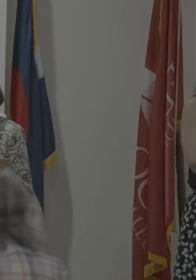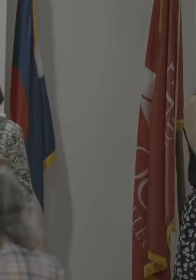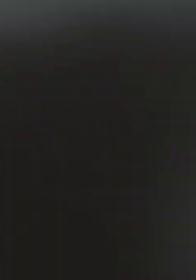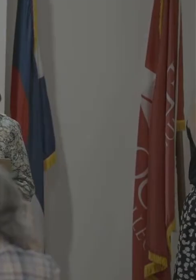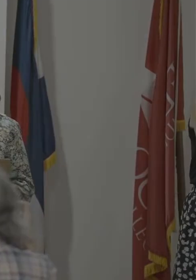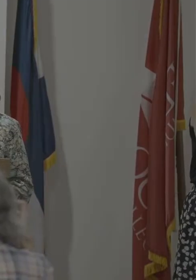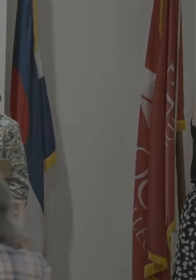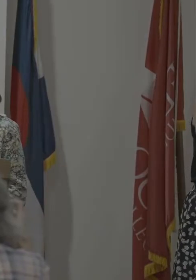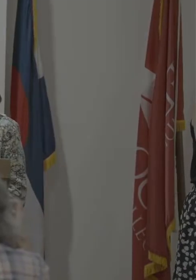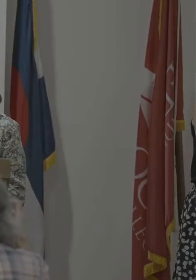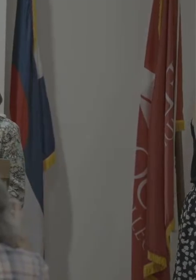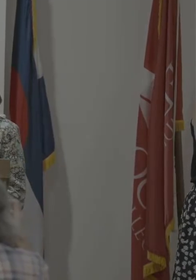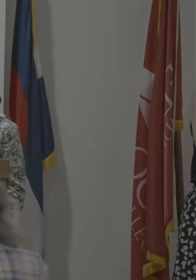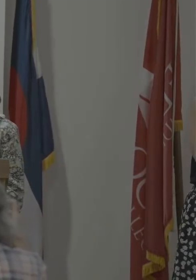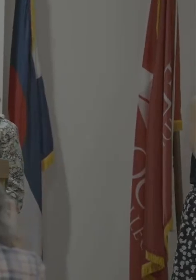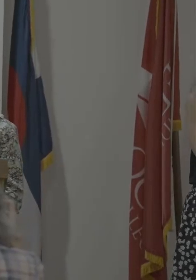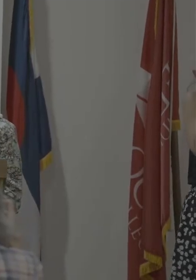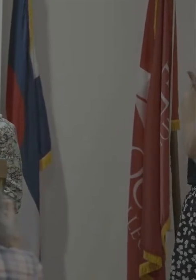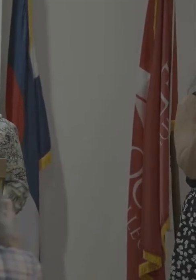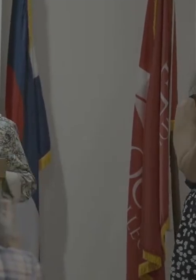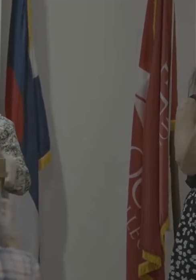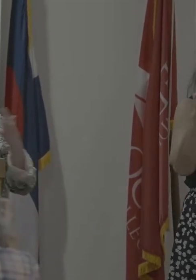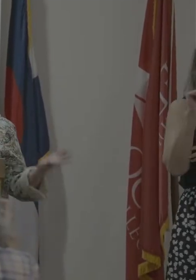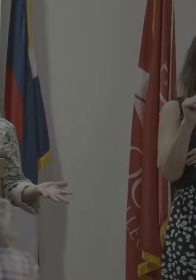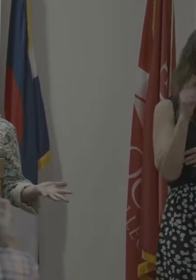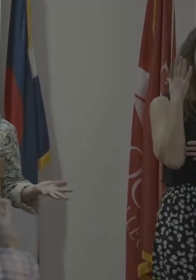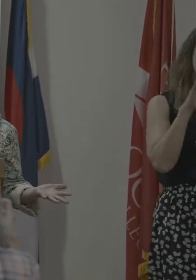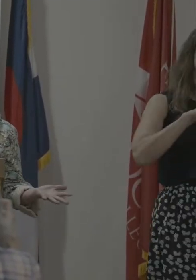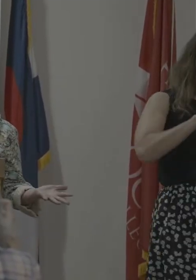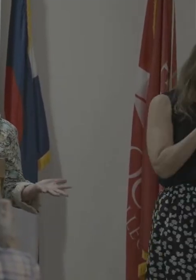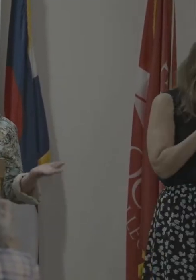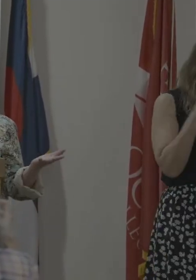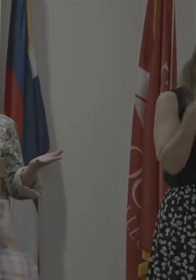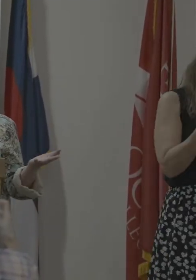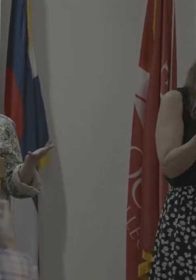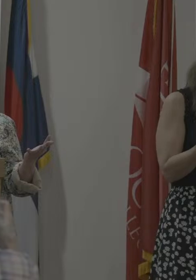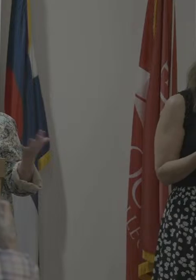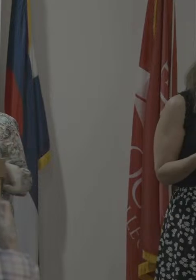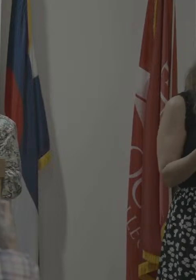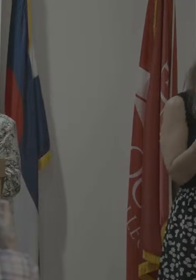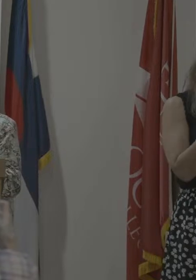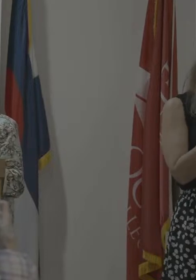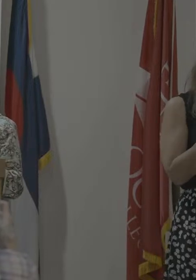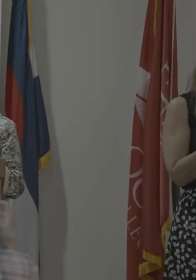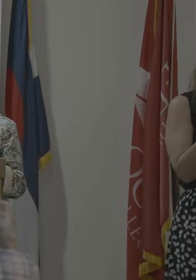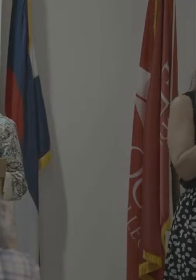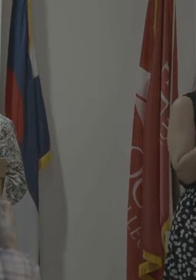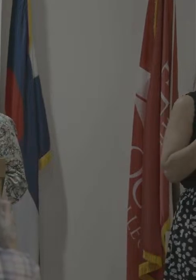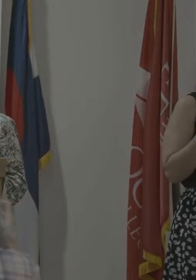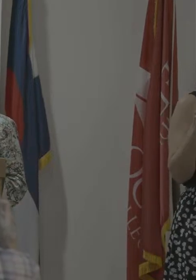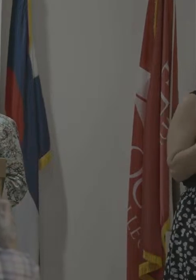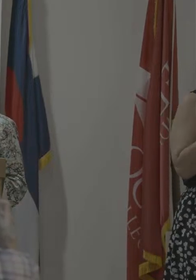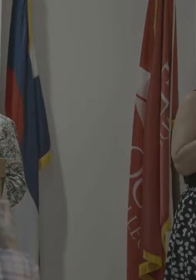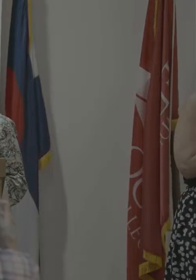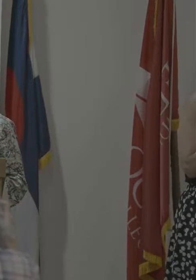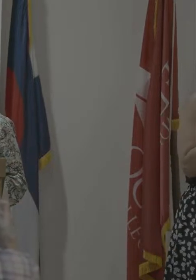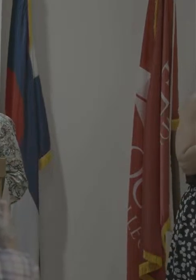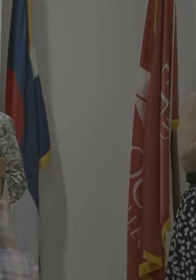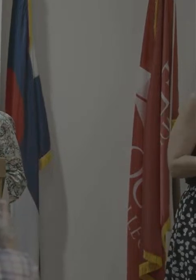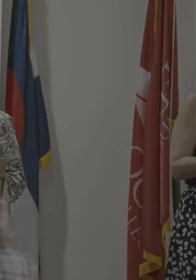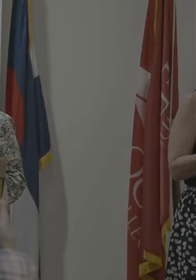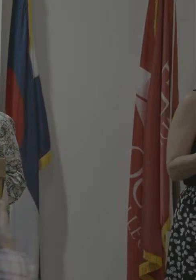2019, and who would have known 2020 would be in a COVID year? Trust me, ask me with my firstborn, and next you know